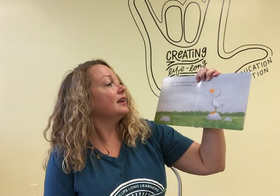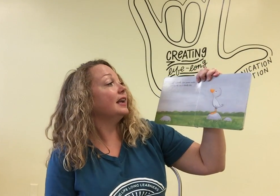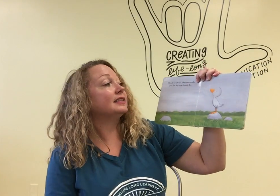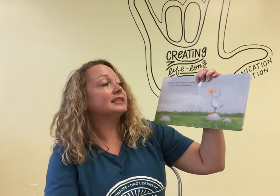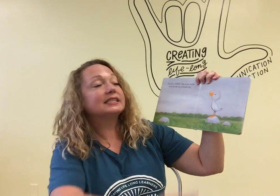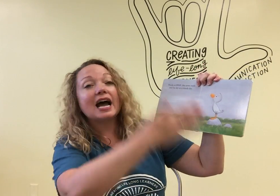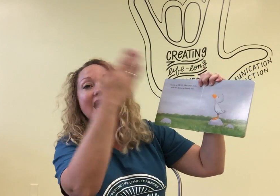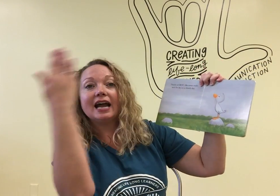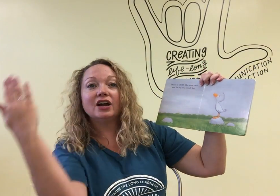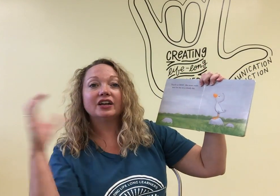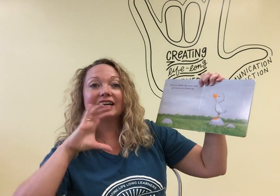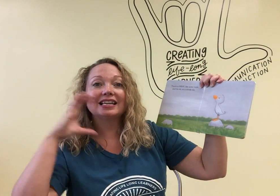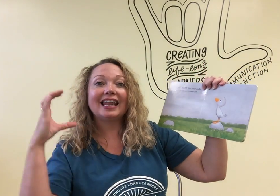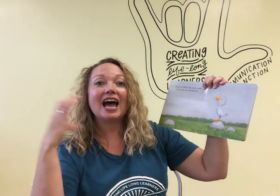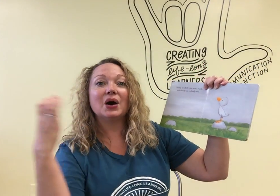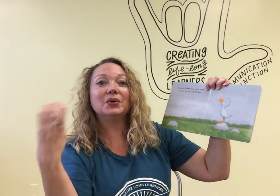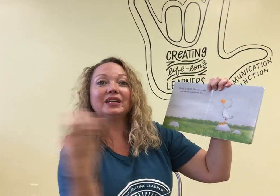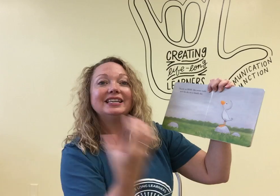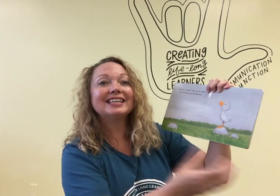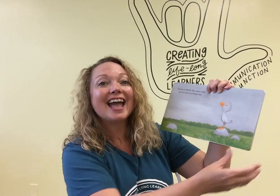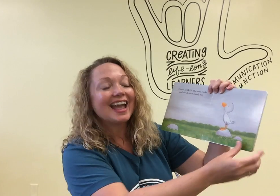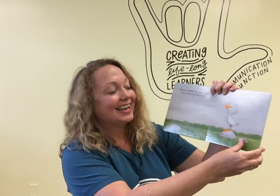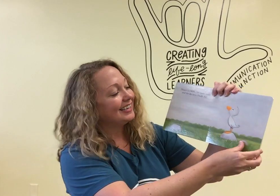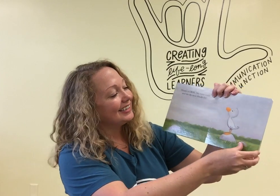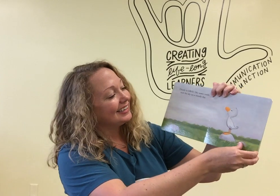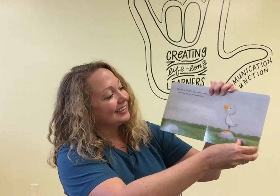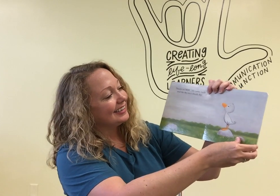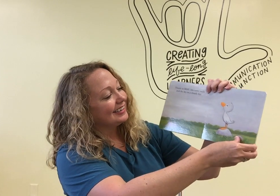And the sky on a cloudy day.